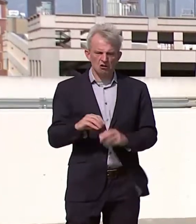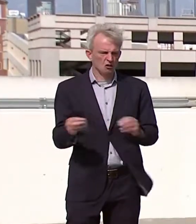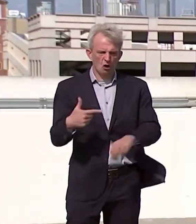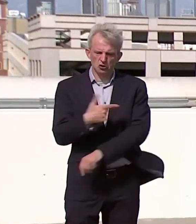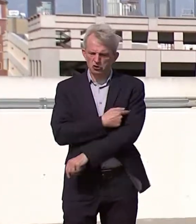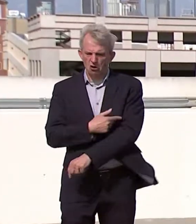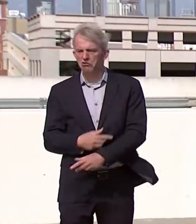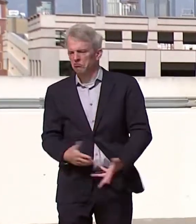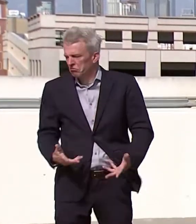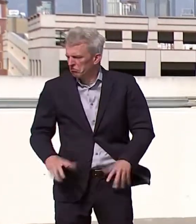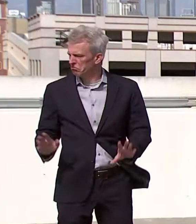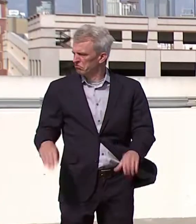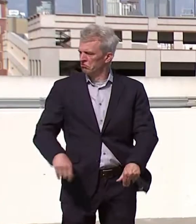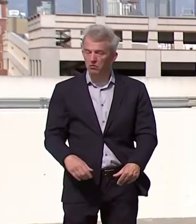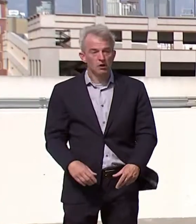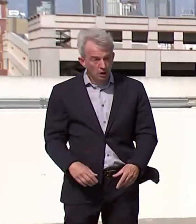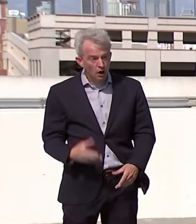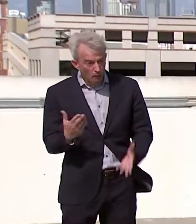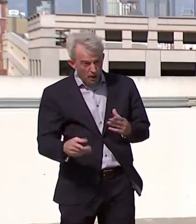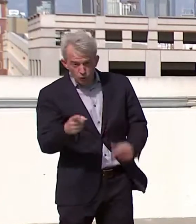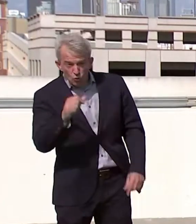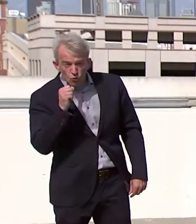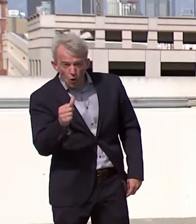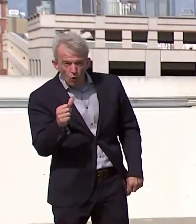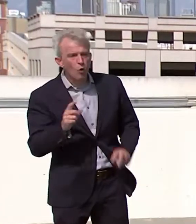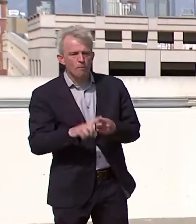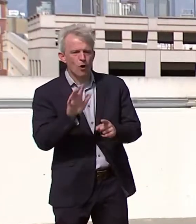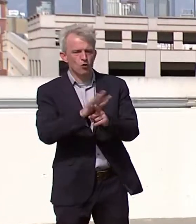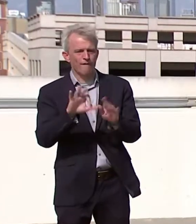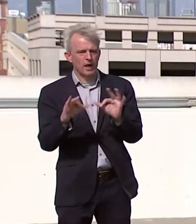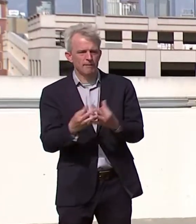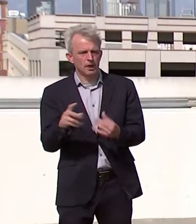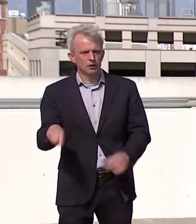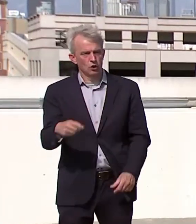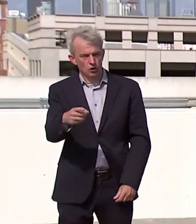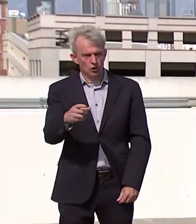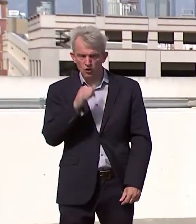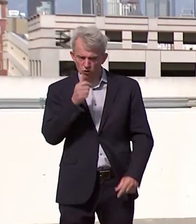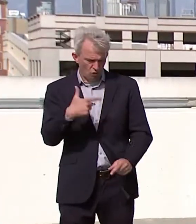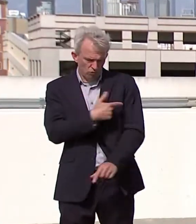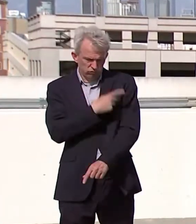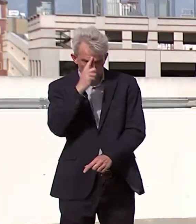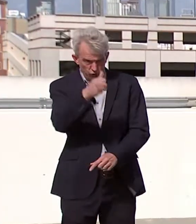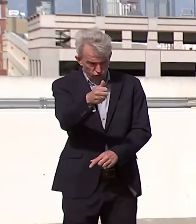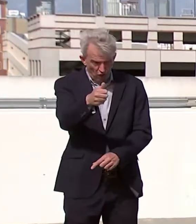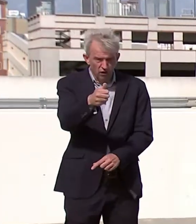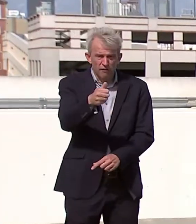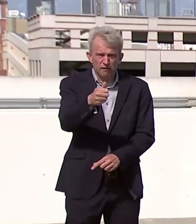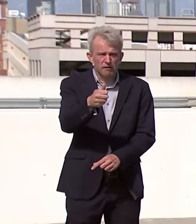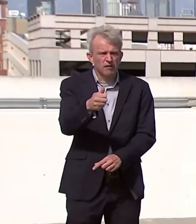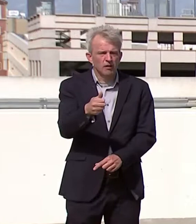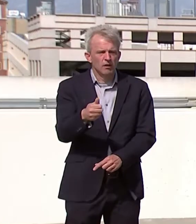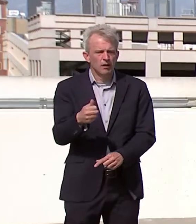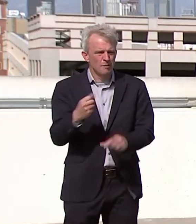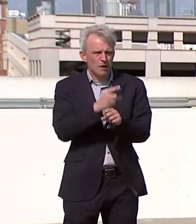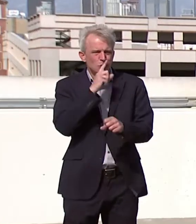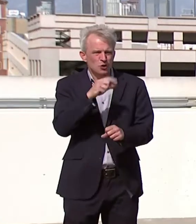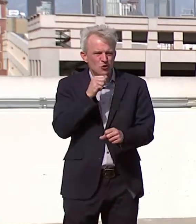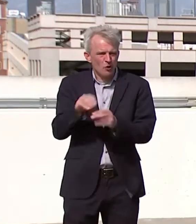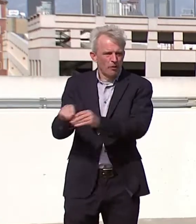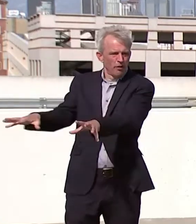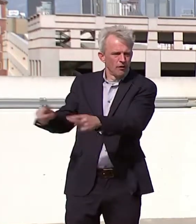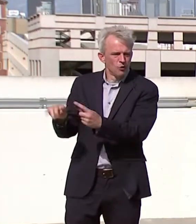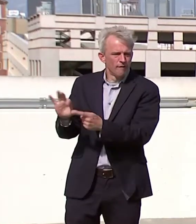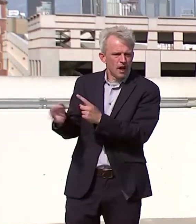but Holmes, you know what? Maybe your family does. You know, so if you don't take it for yourself, you know what? Take it for your family.